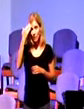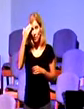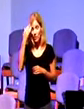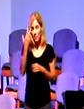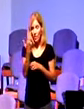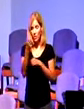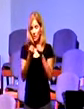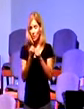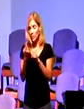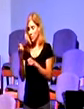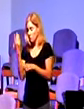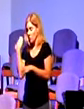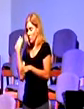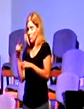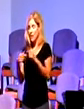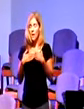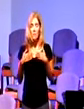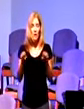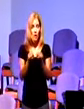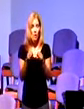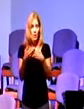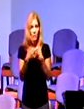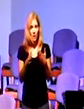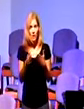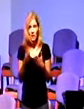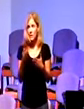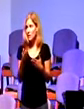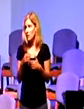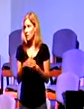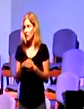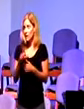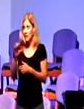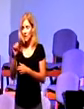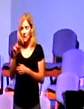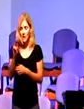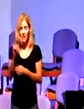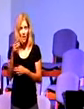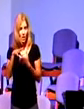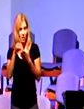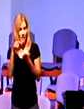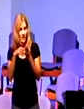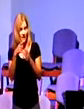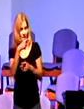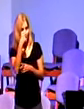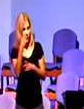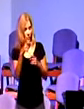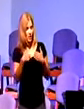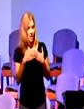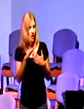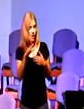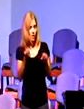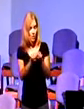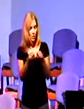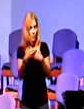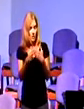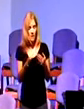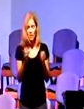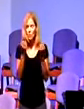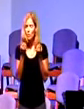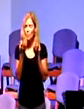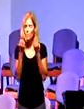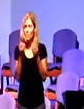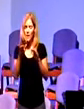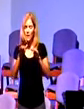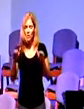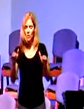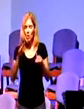years ago when I received my shoebox. Sonia came to know him just this summer in July when she got her box. And there are so many